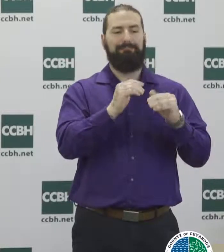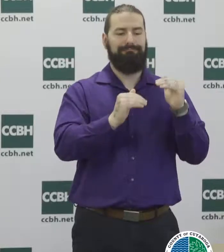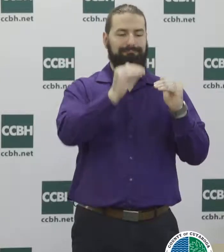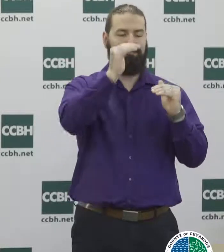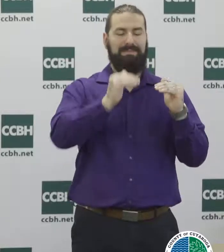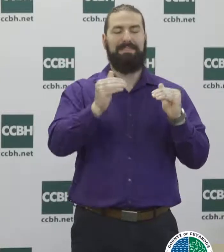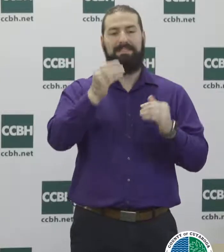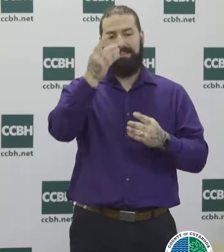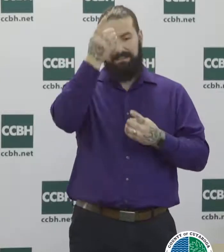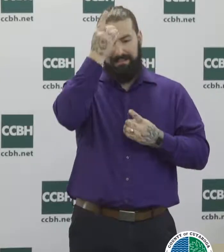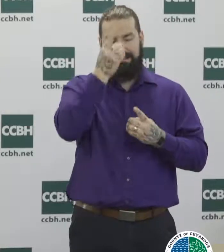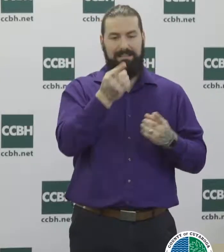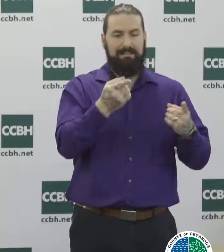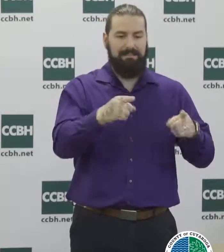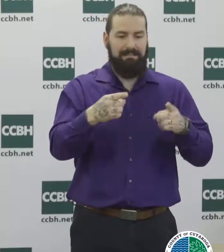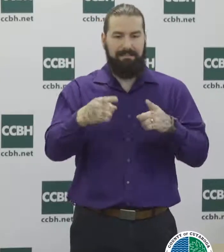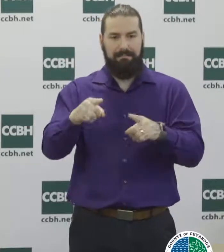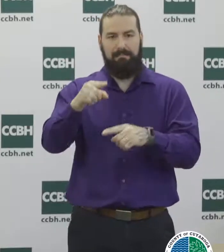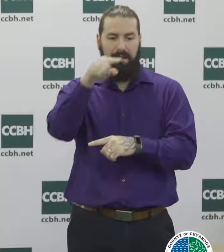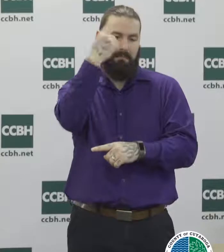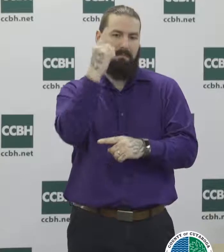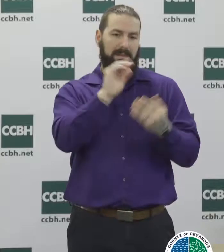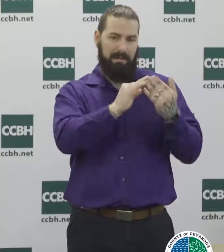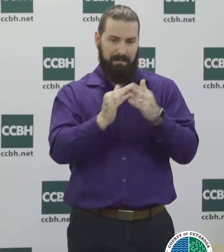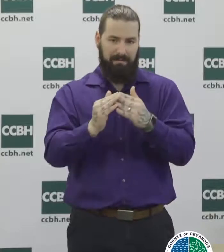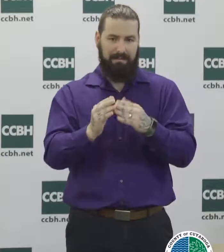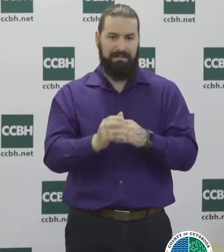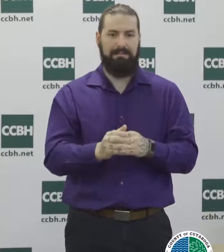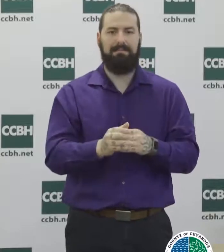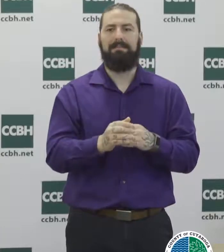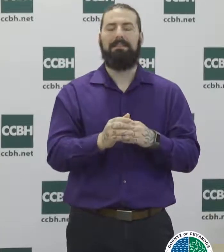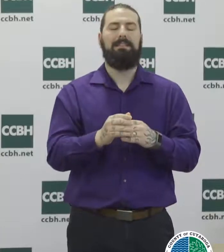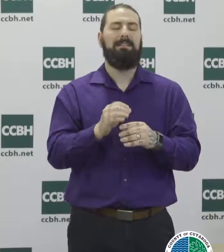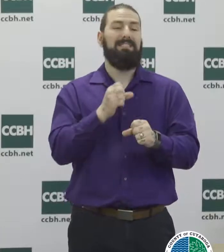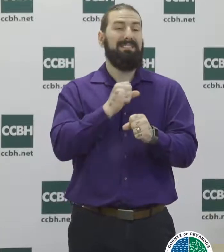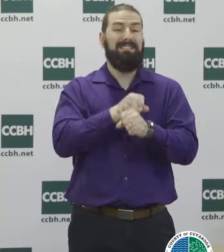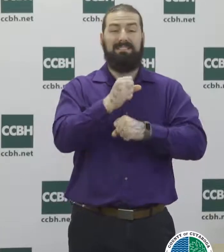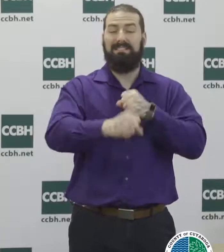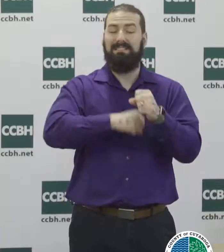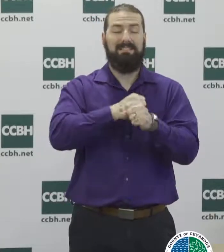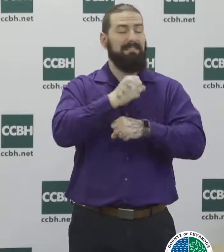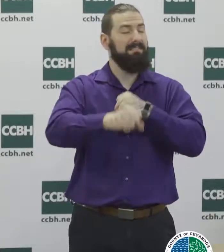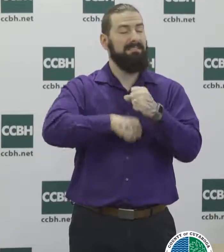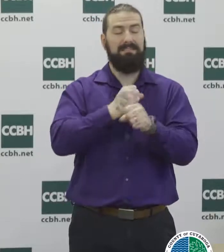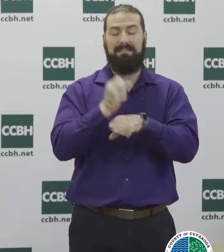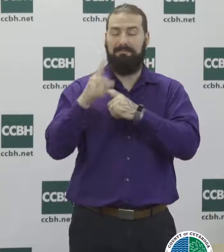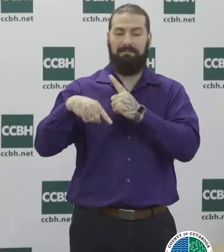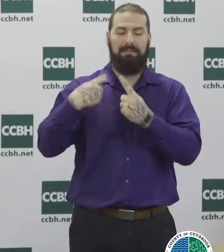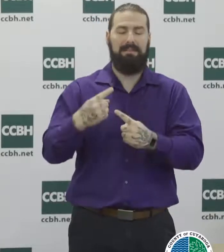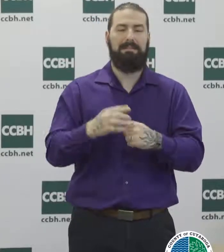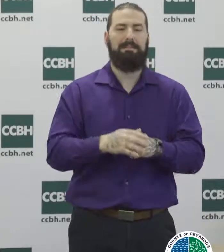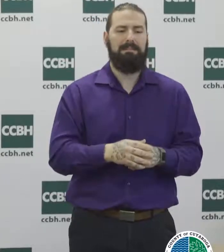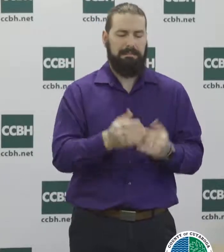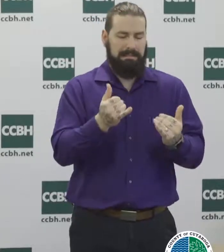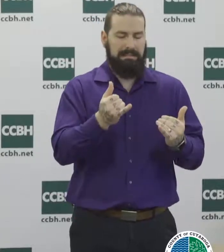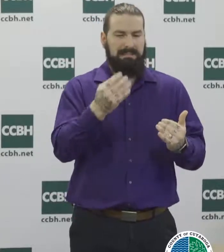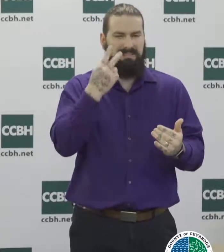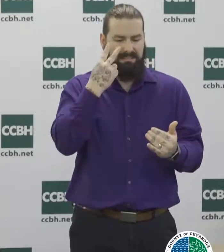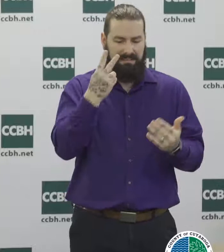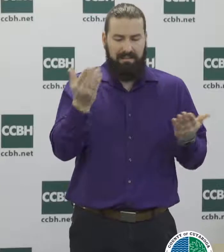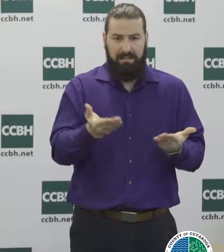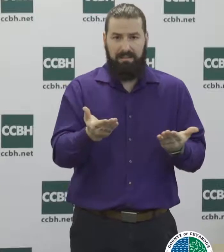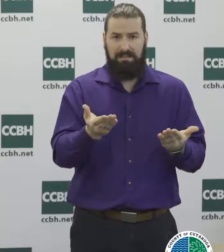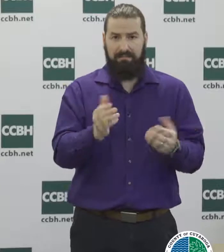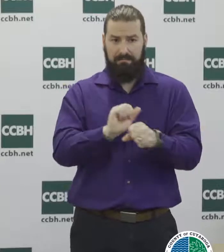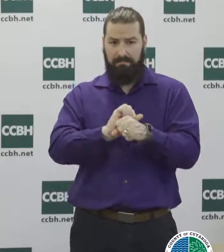persist and have persisted for decades. What we're seeing very poignant here in the COVID response is